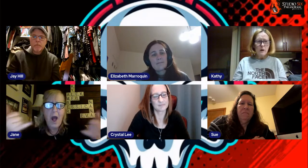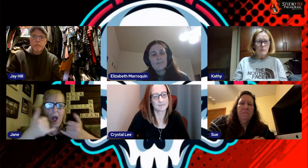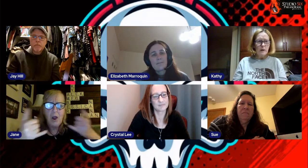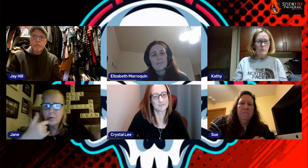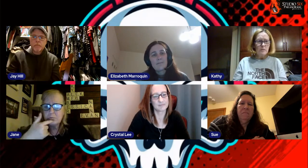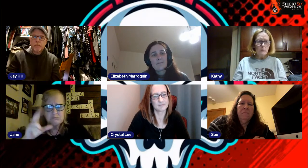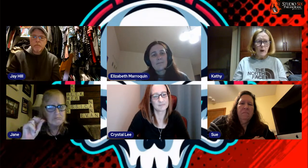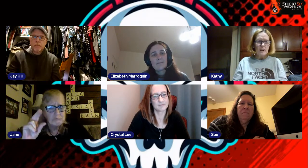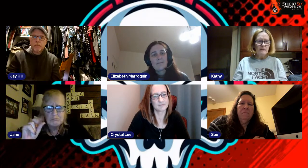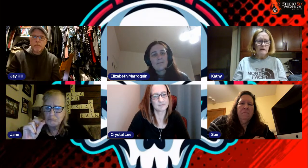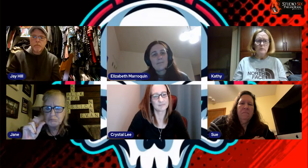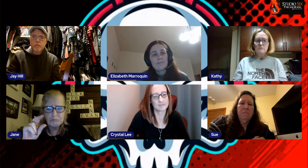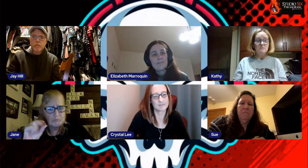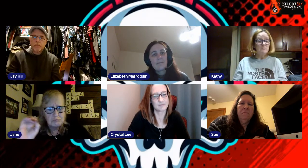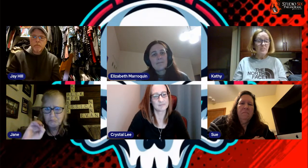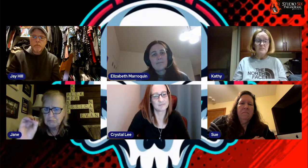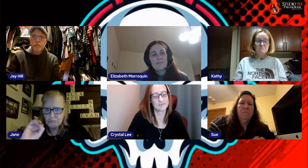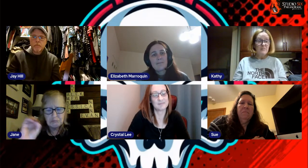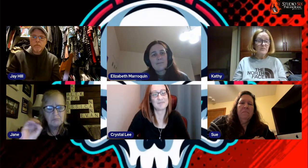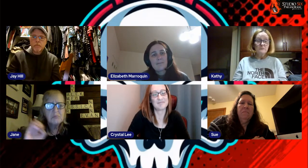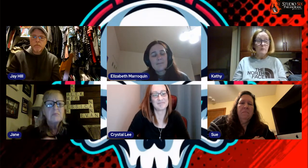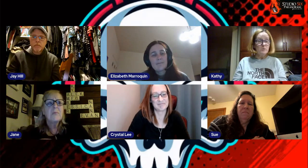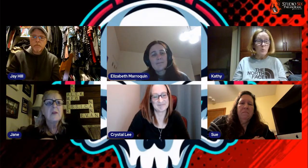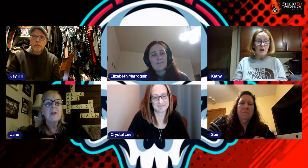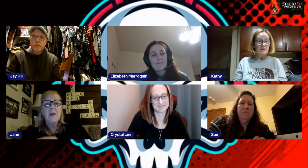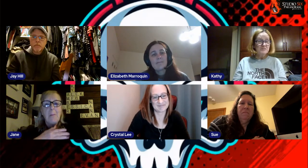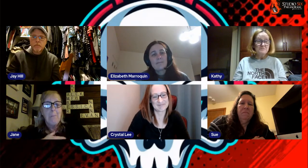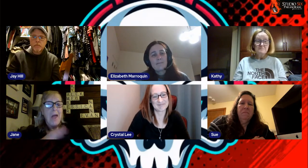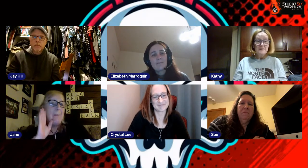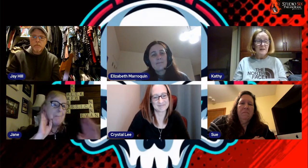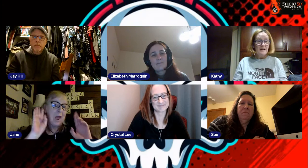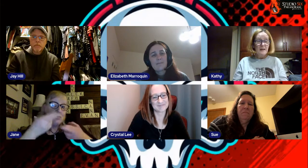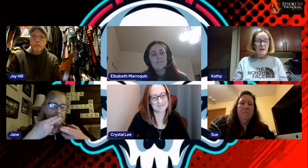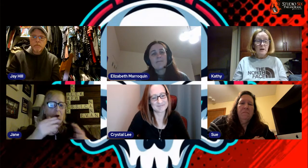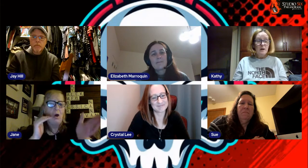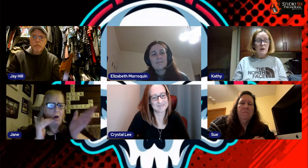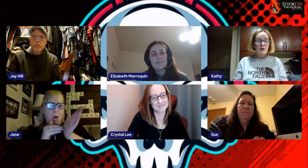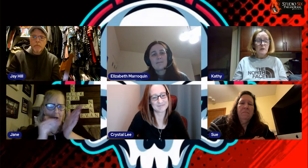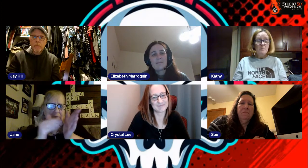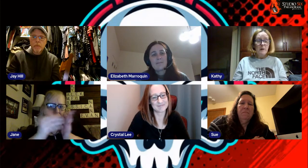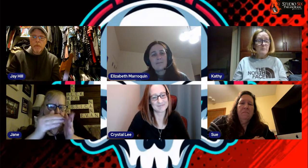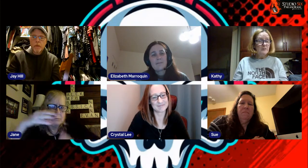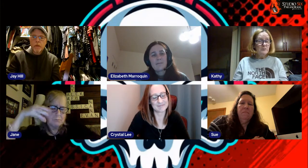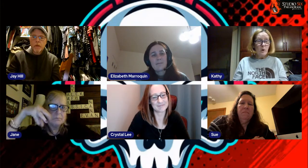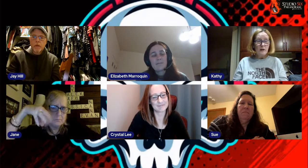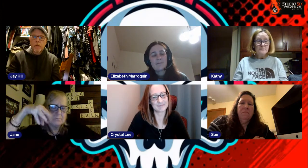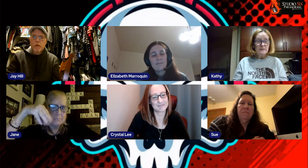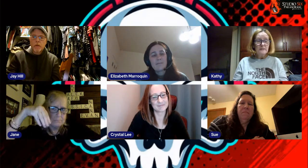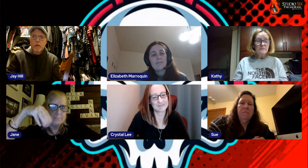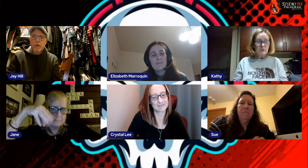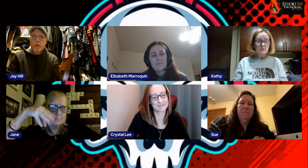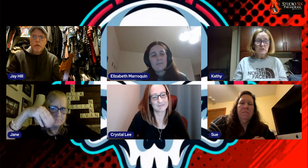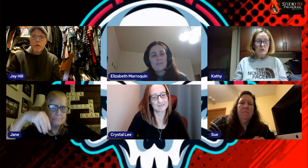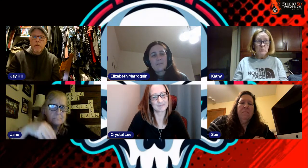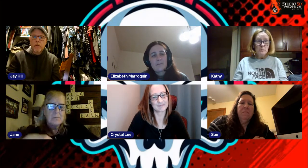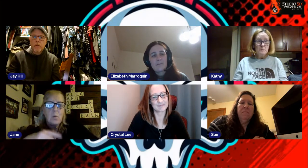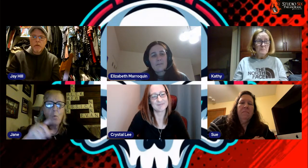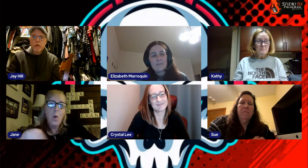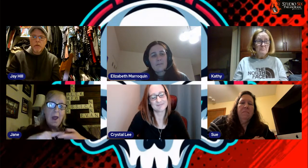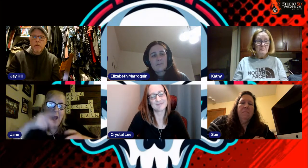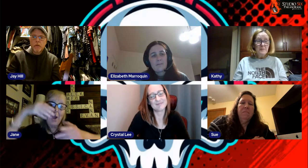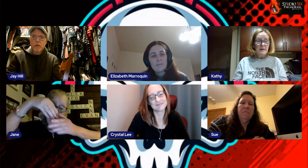rooms. What's wrong with our wiring? Nothing. Nothing's wrong with your wires. My bedroom often flickered